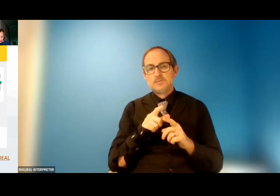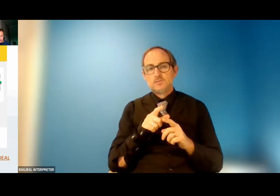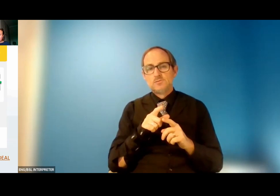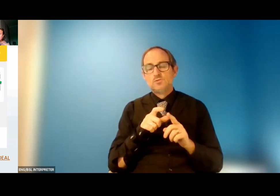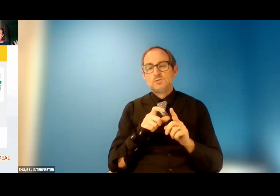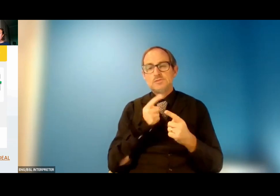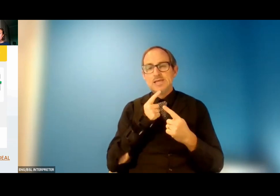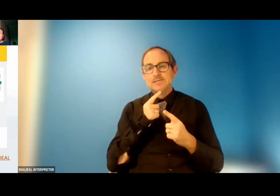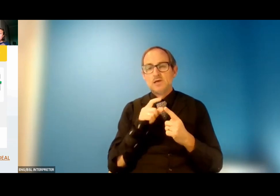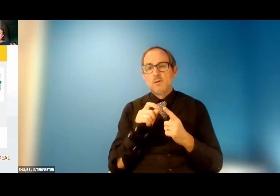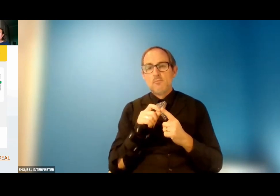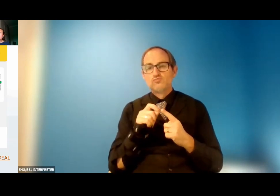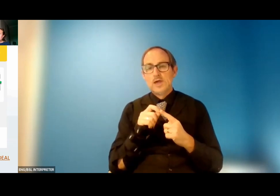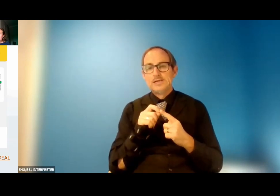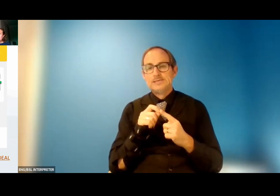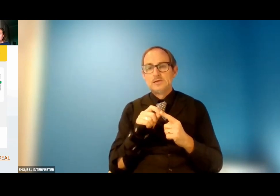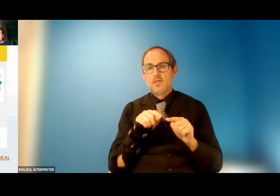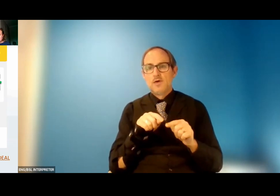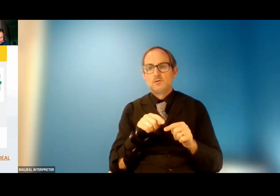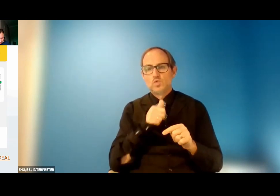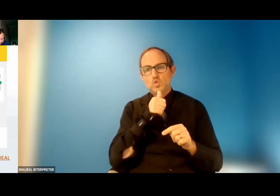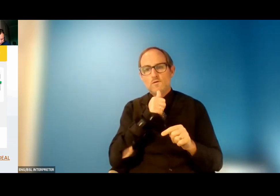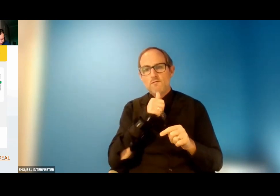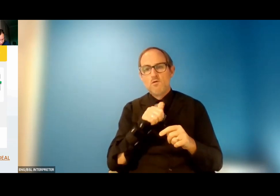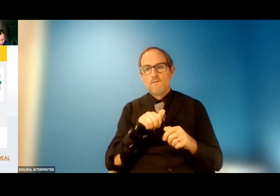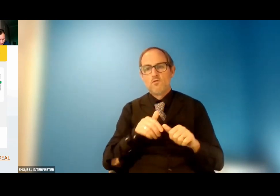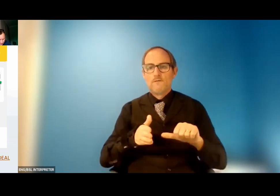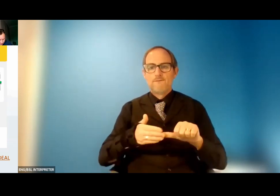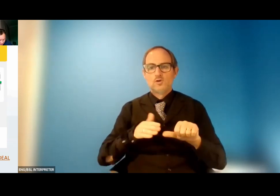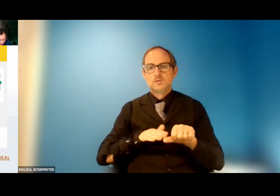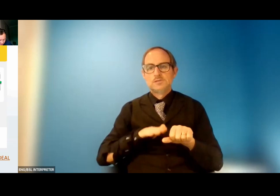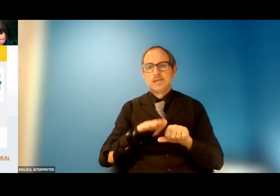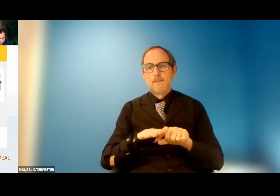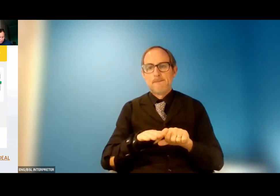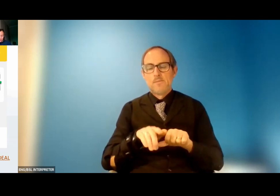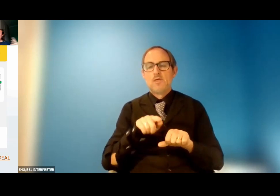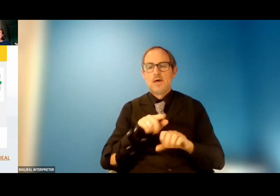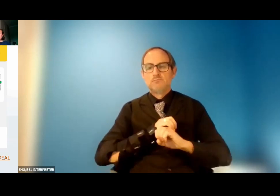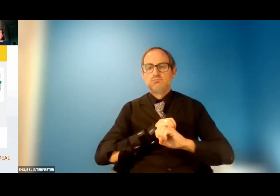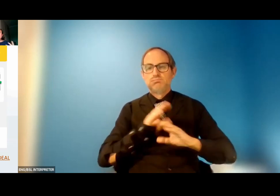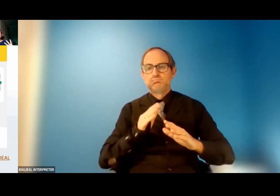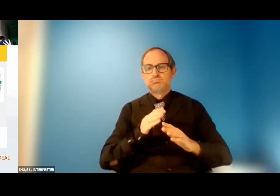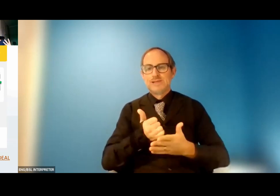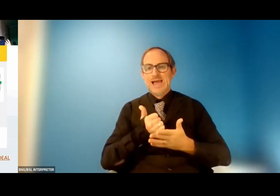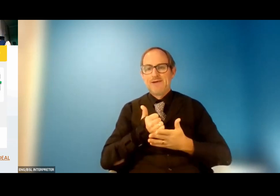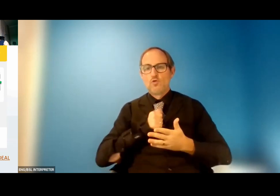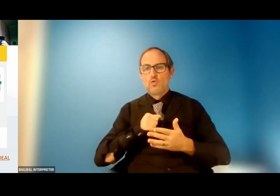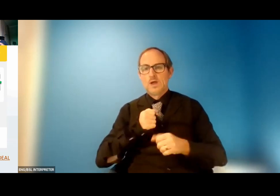in terms of getting a good understanding of the state of the current system, and which also gave